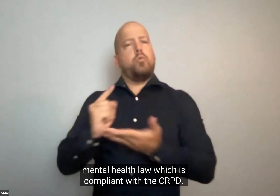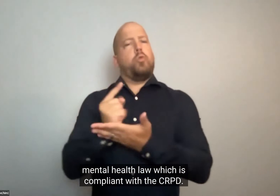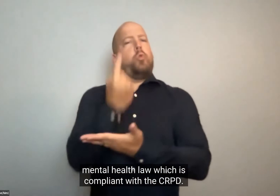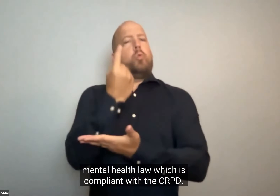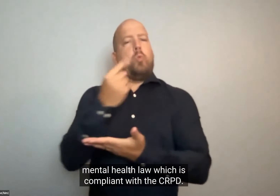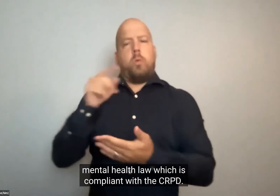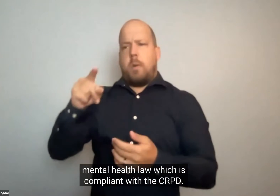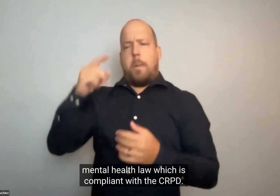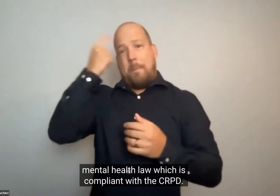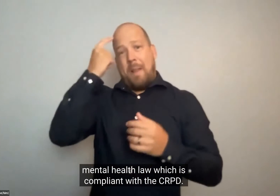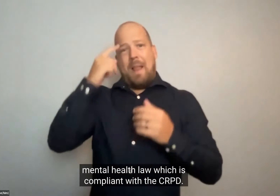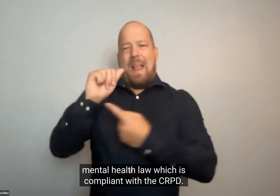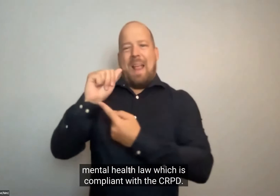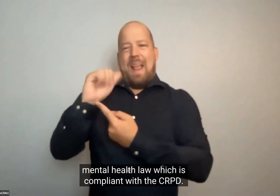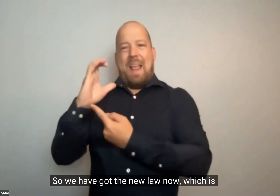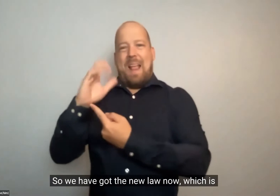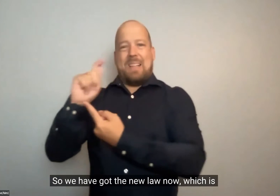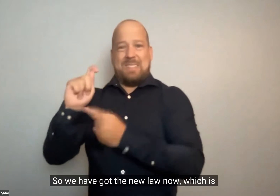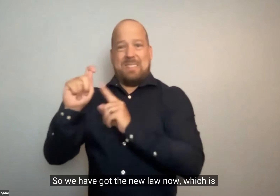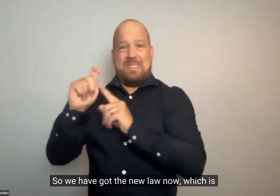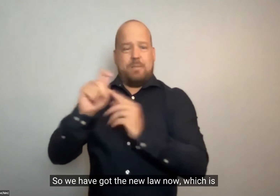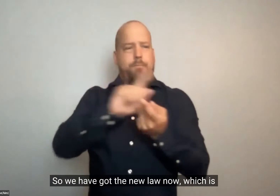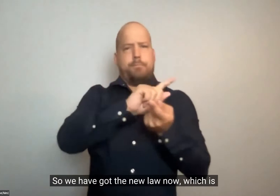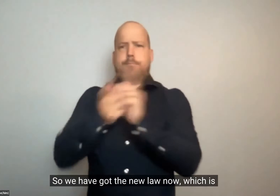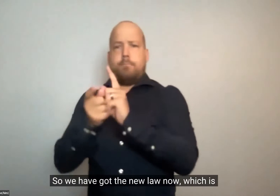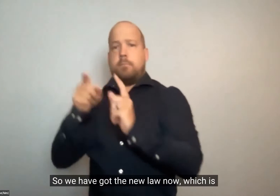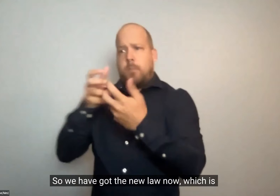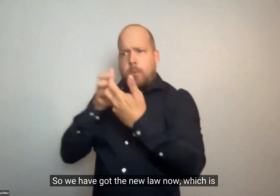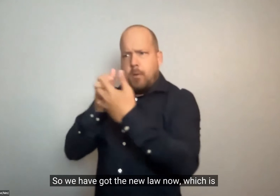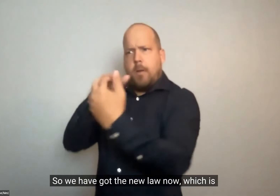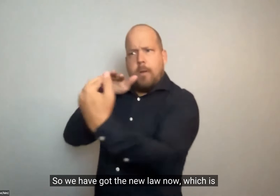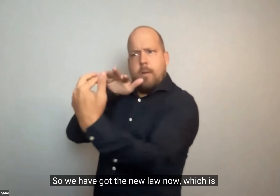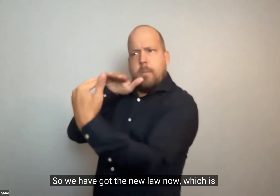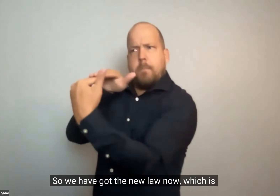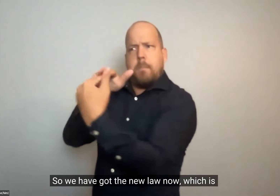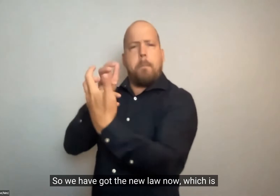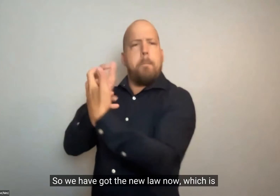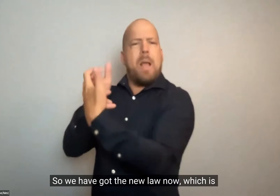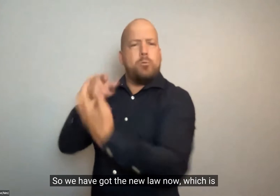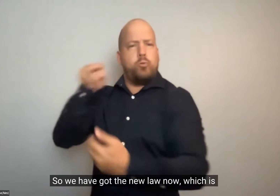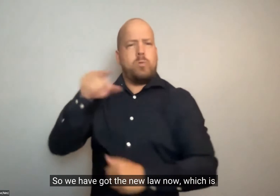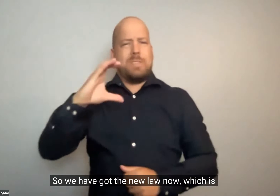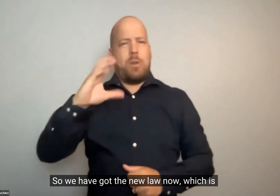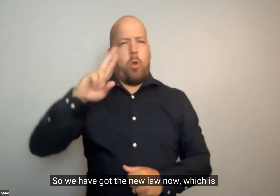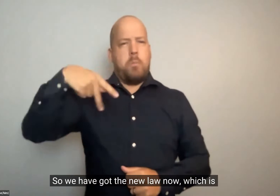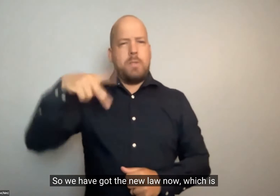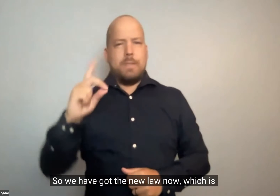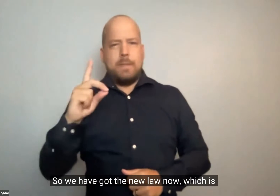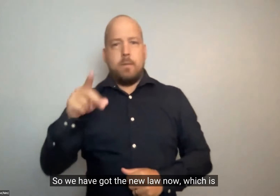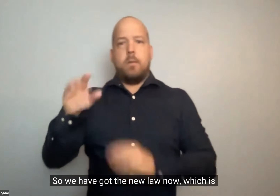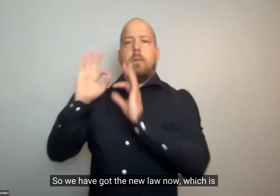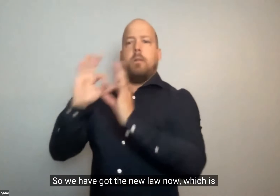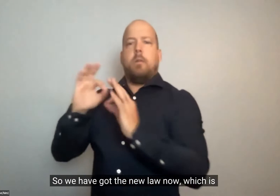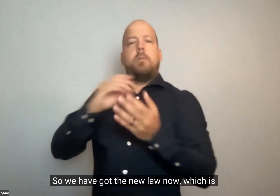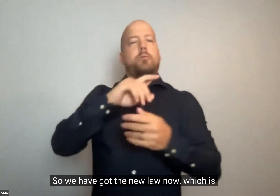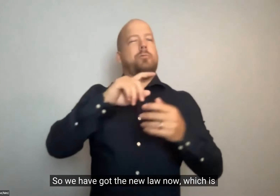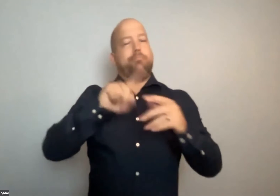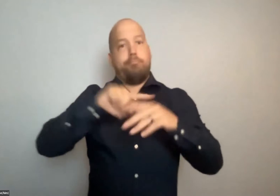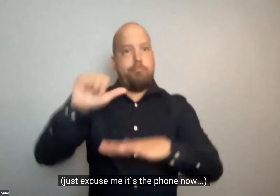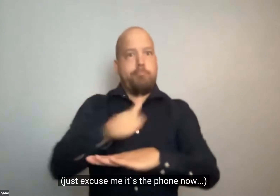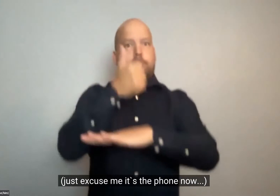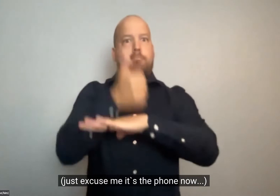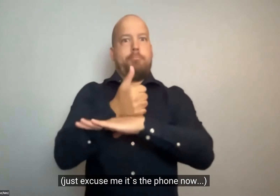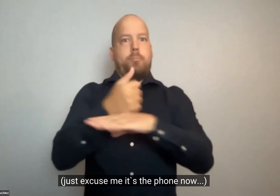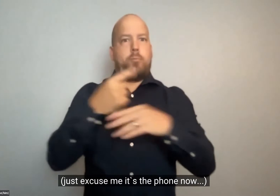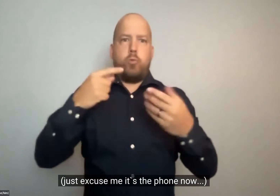CRPD. So we have got the new law now, which is the,